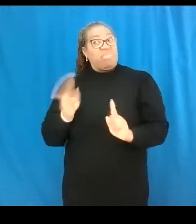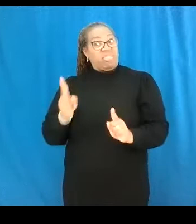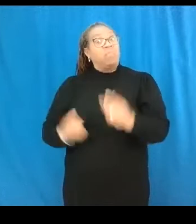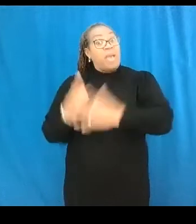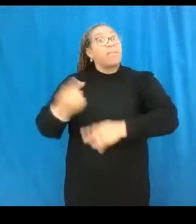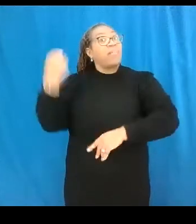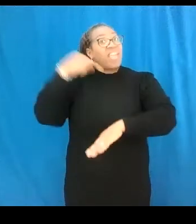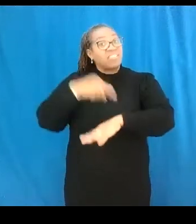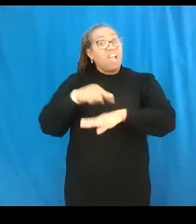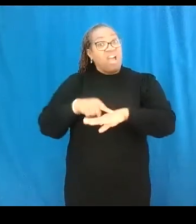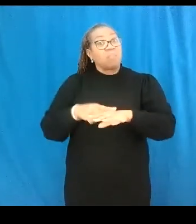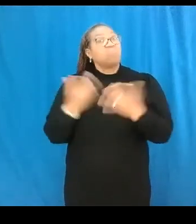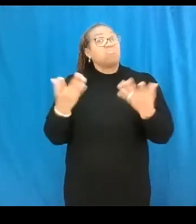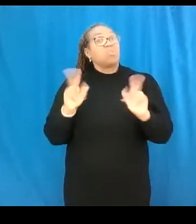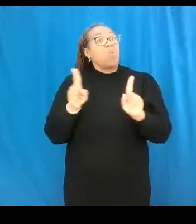This was the backdrop.